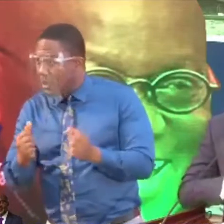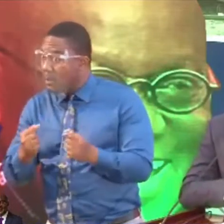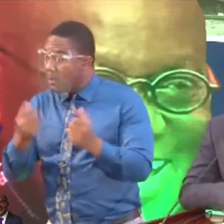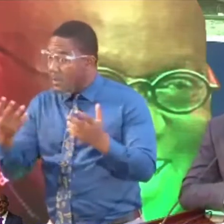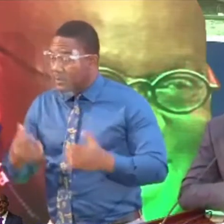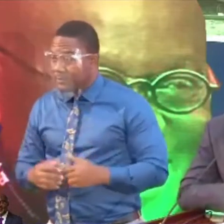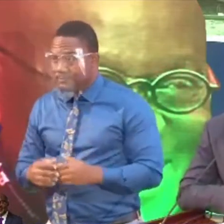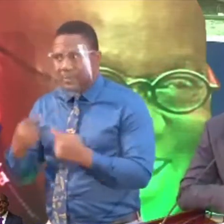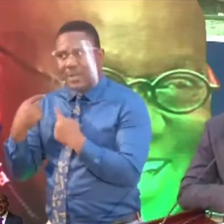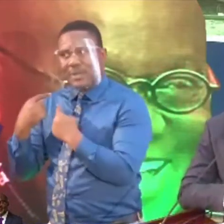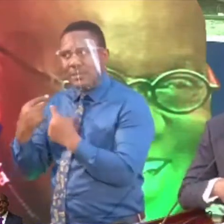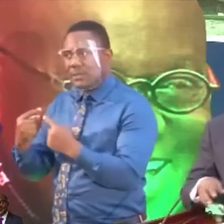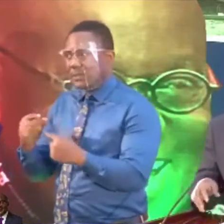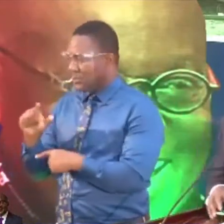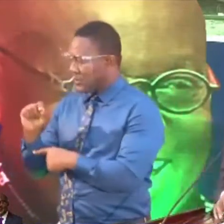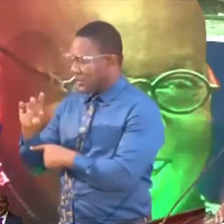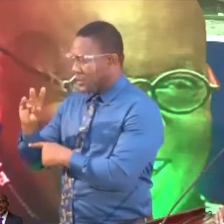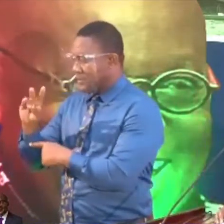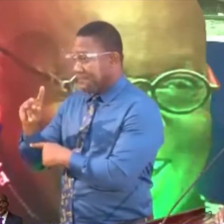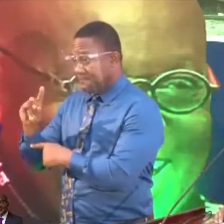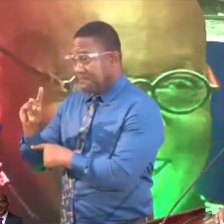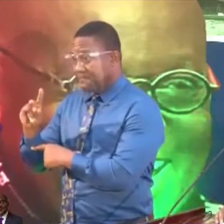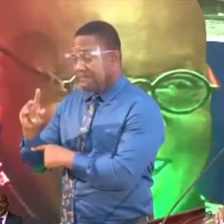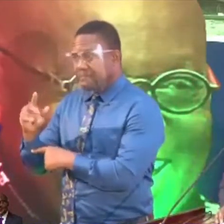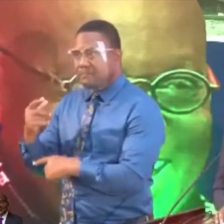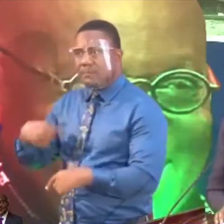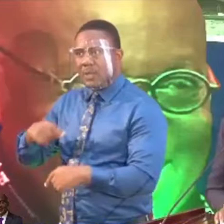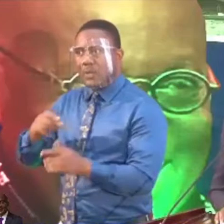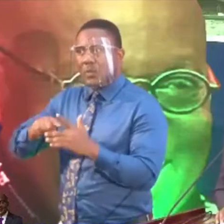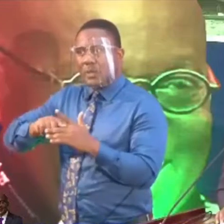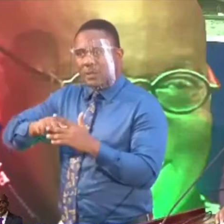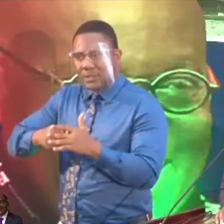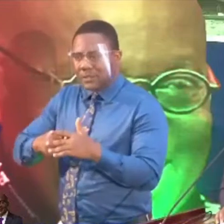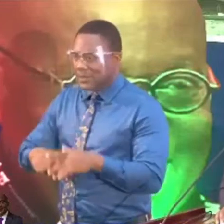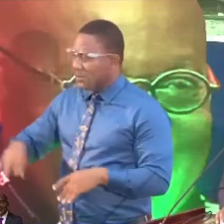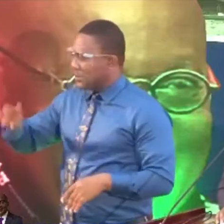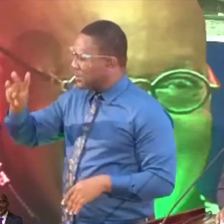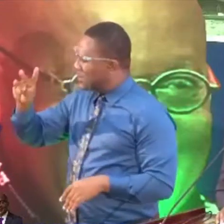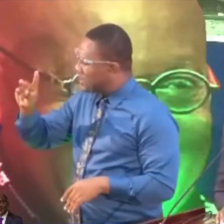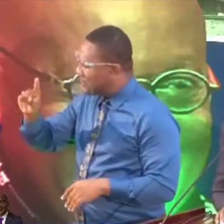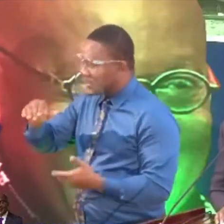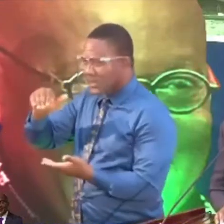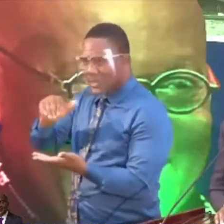Since 2017, we have initiated